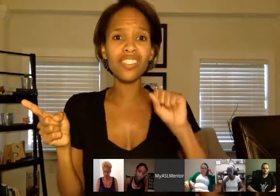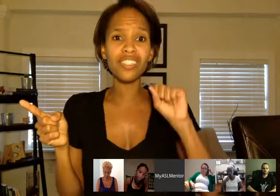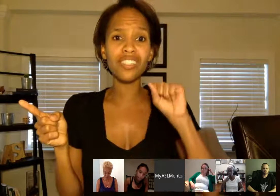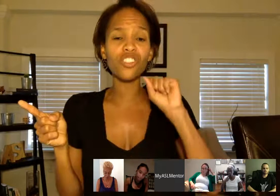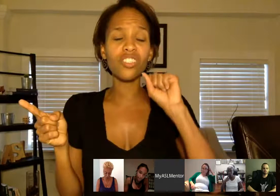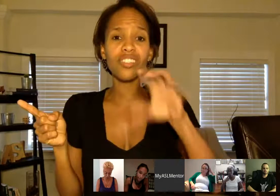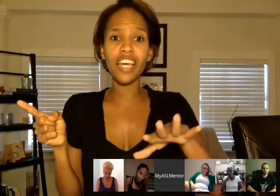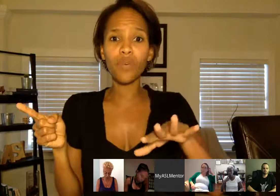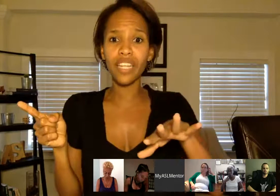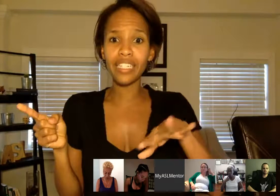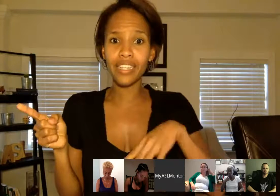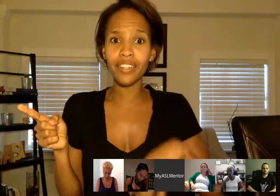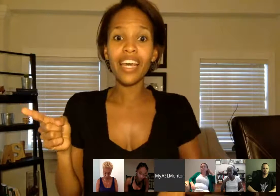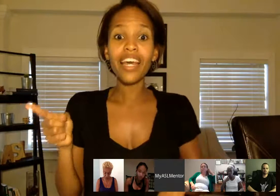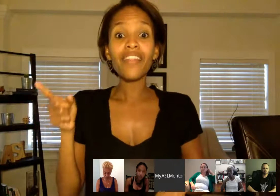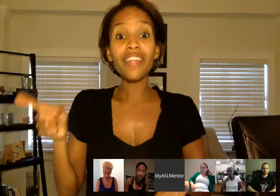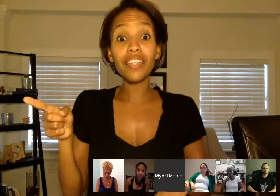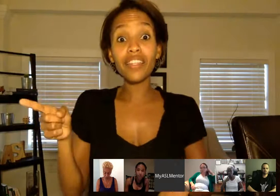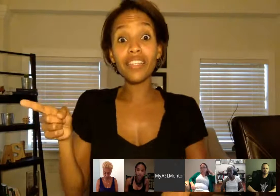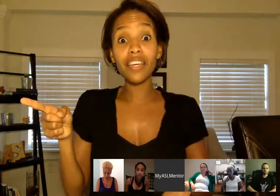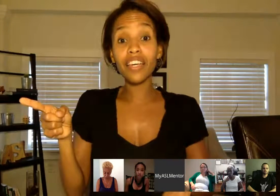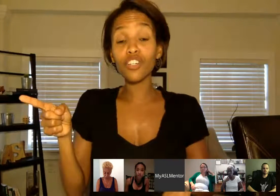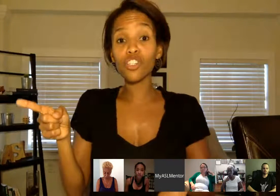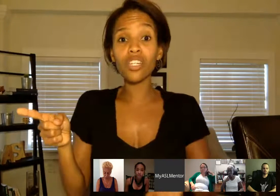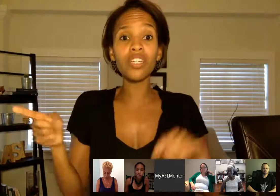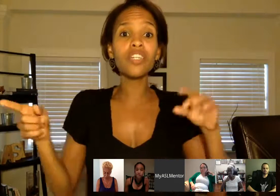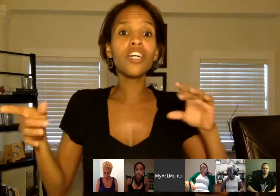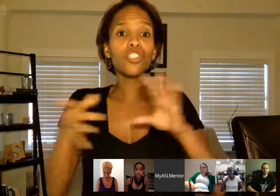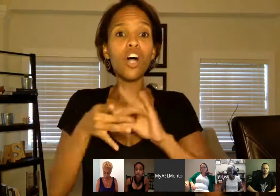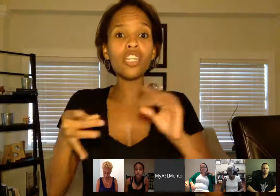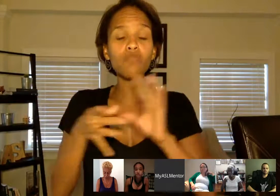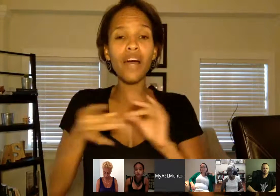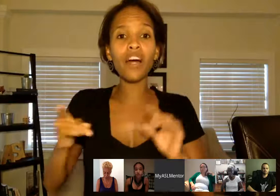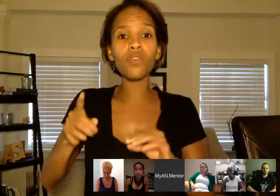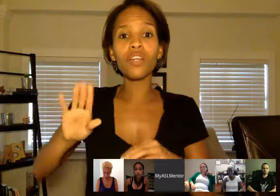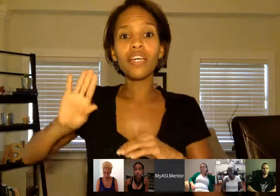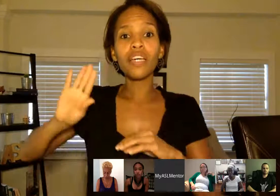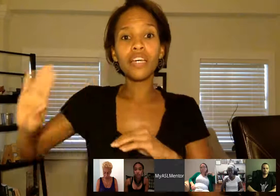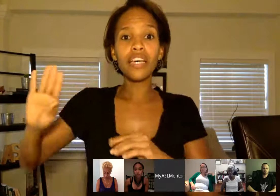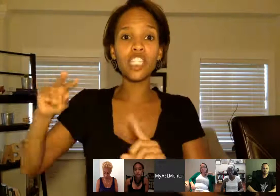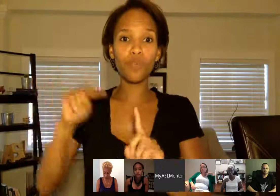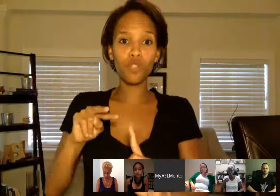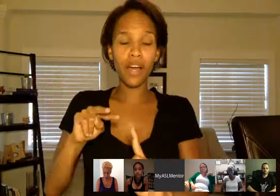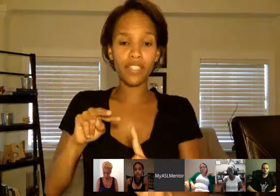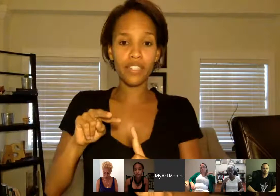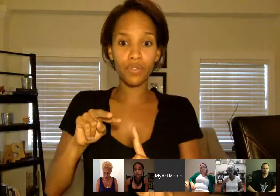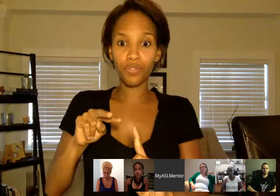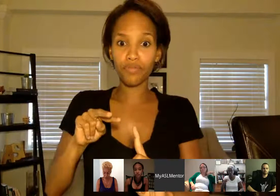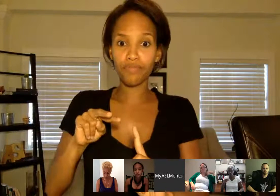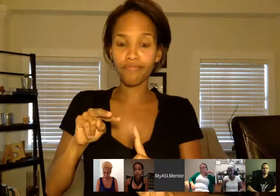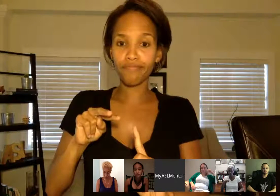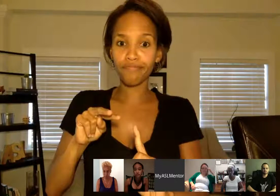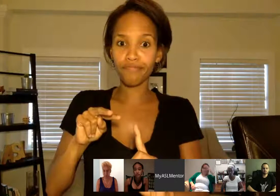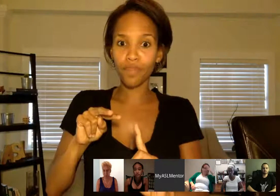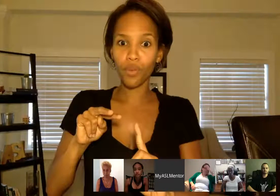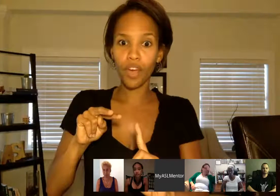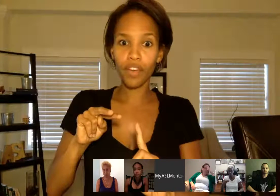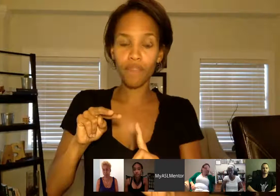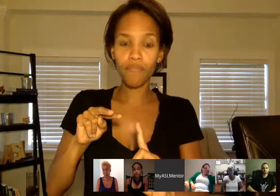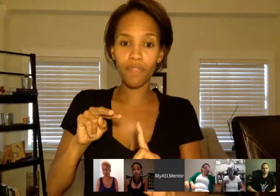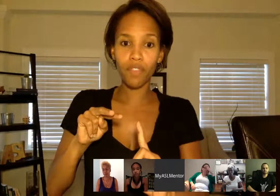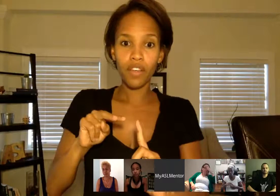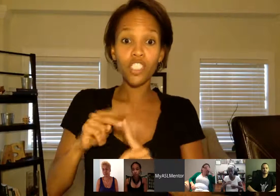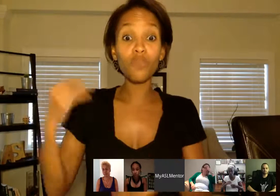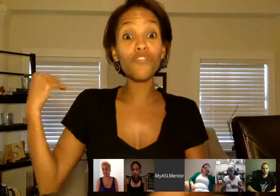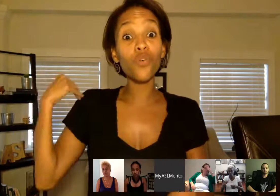it just to say what they did. He or she talked about his perspective,